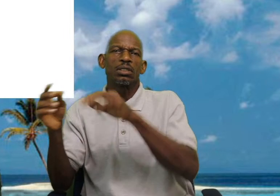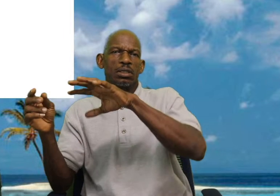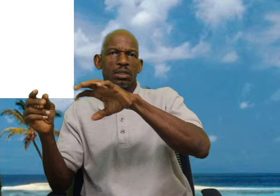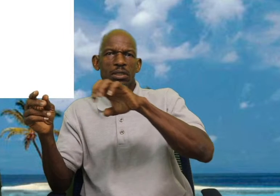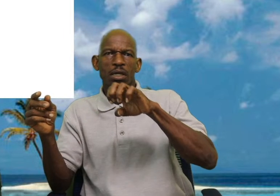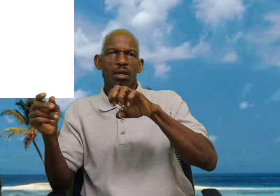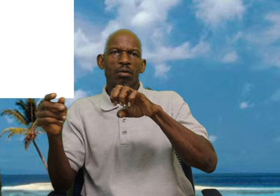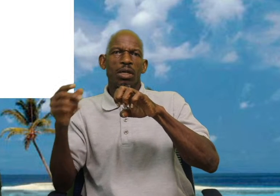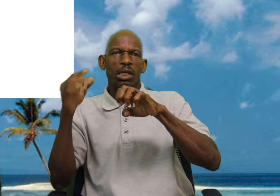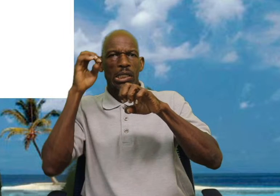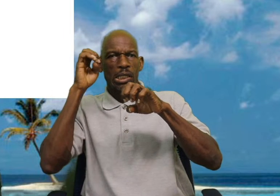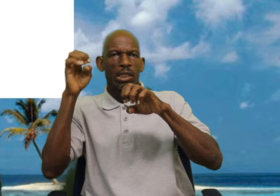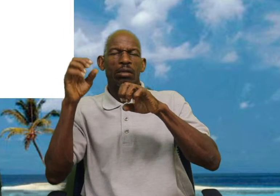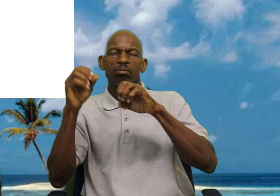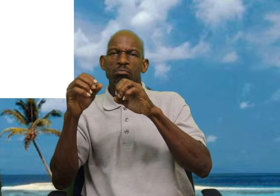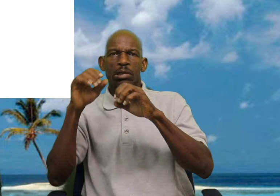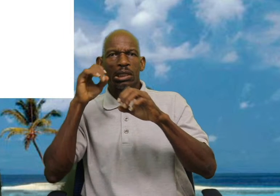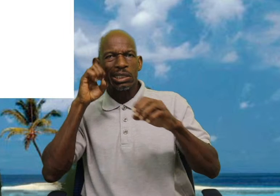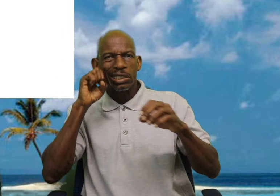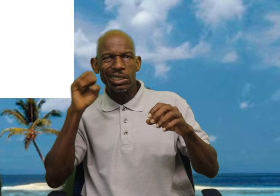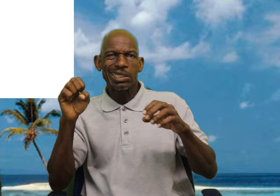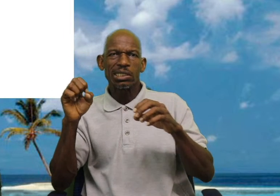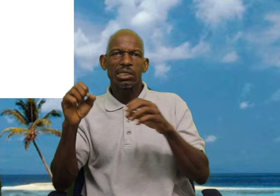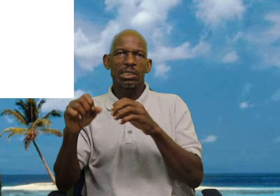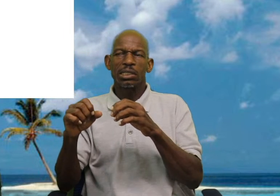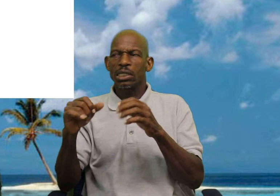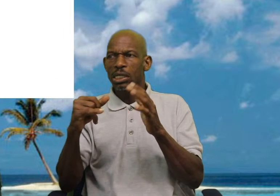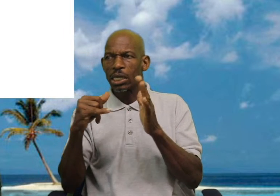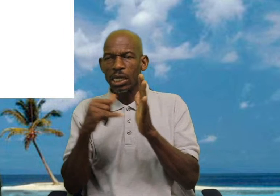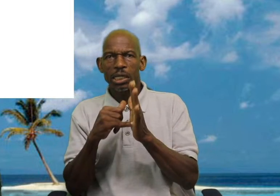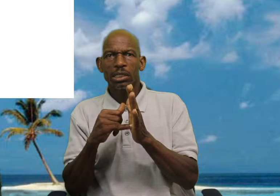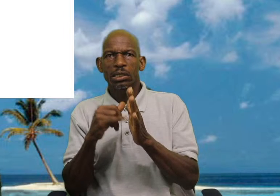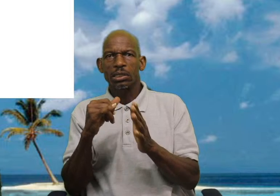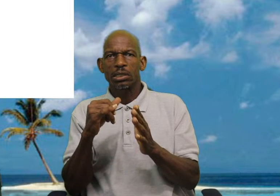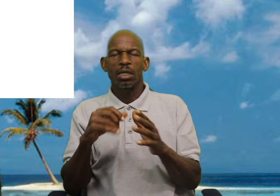questions? Anybody have any questions?